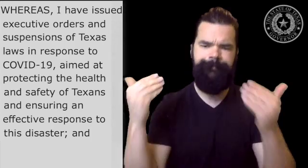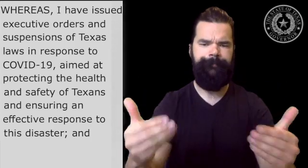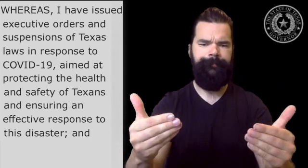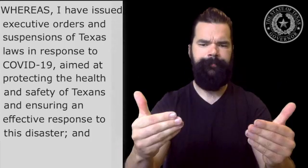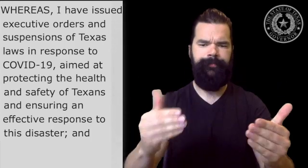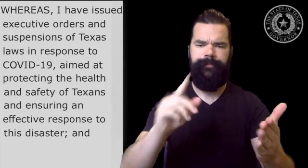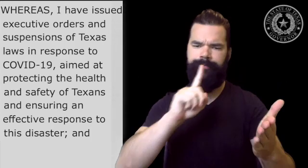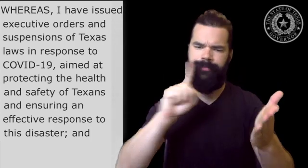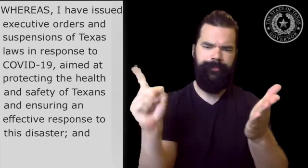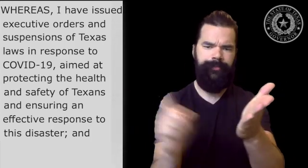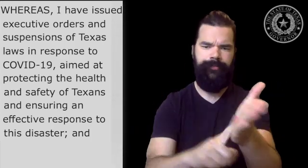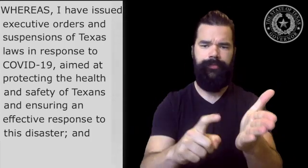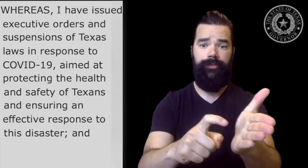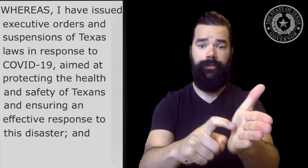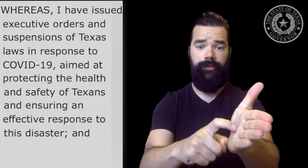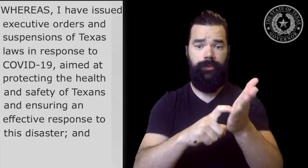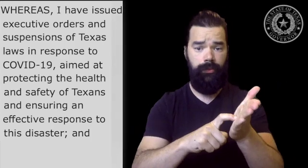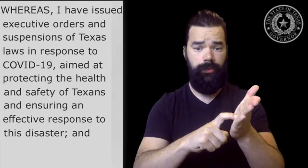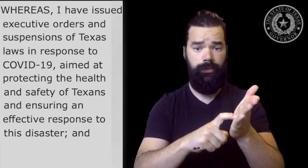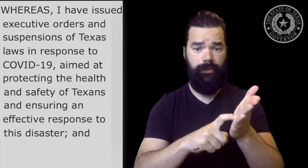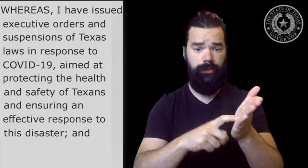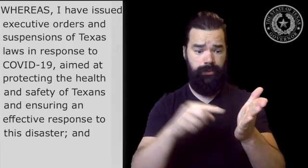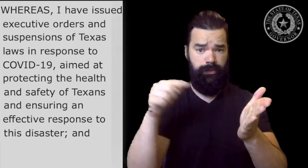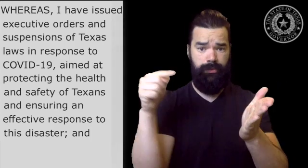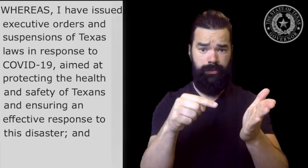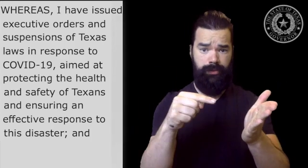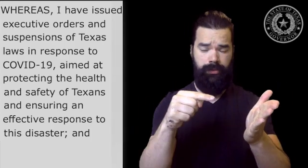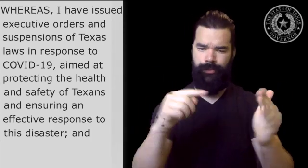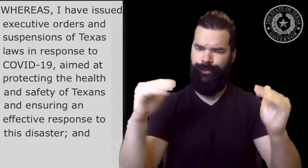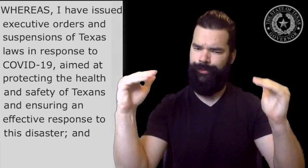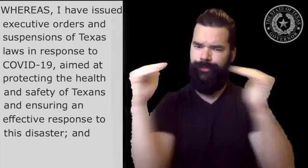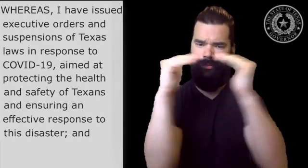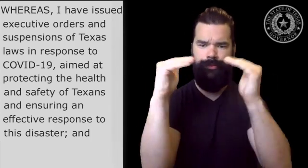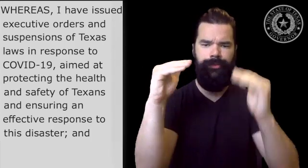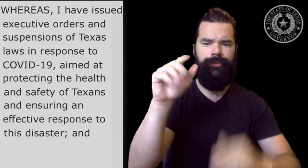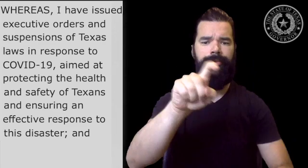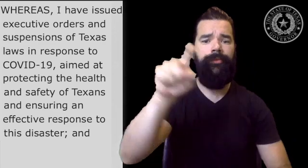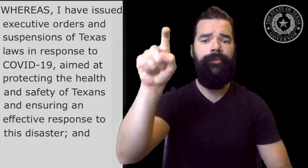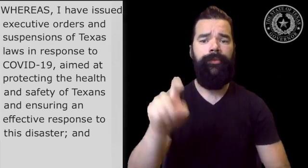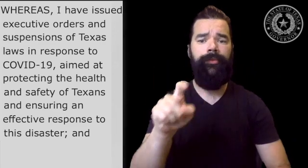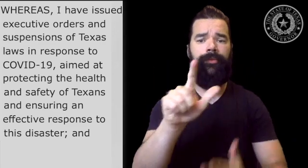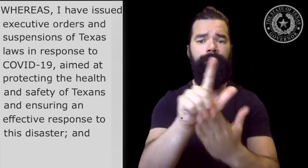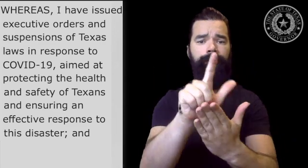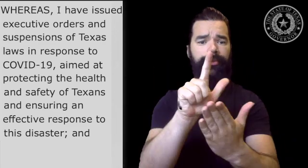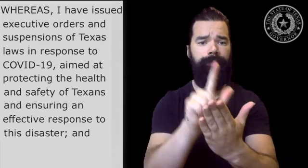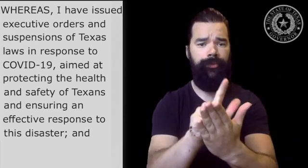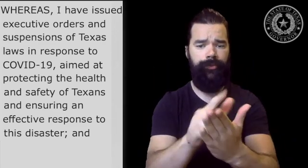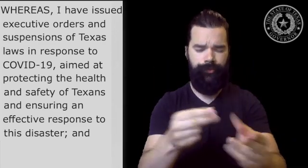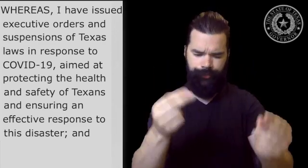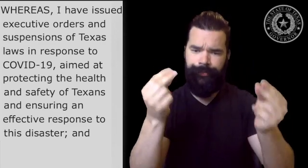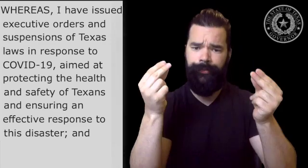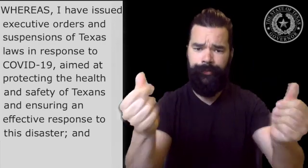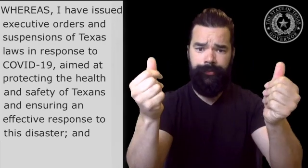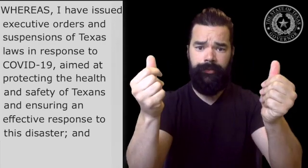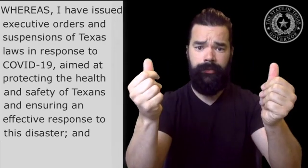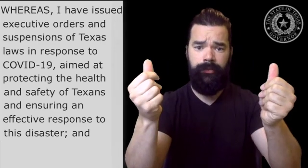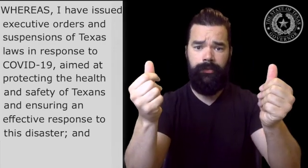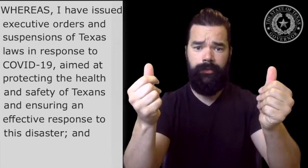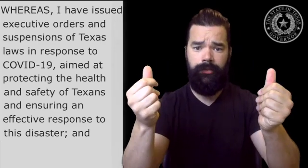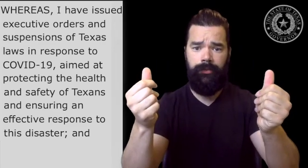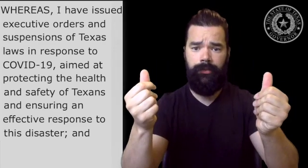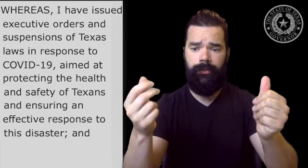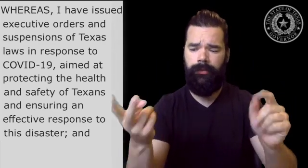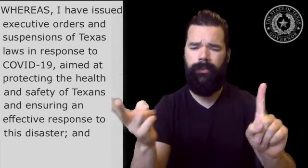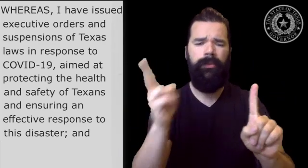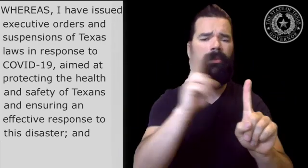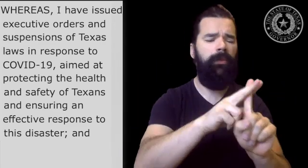whereas I have issued executive orders and suspensions of Texas laws in response to COVID-19